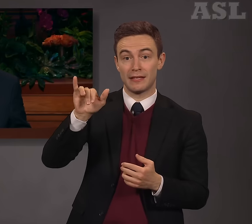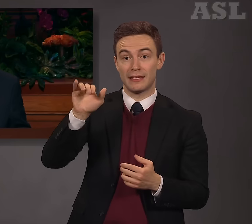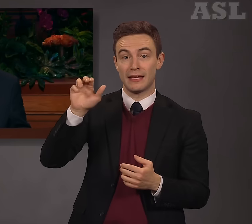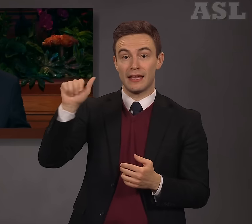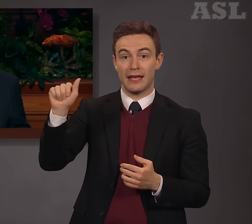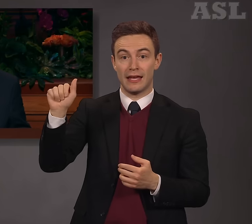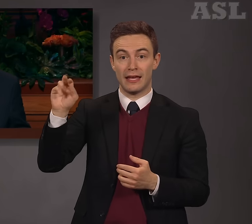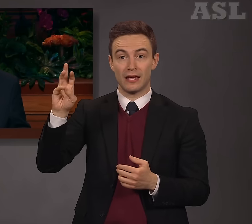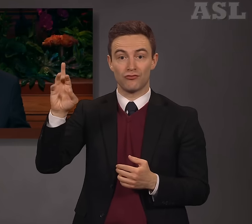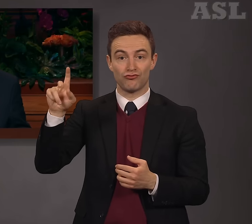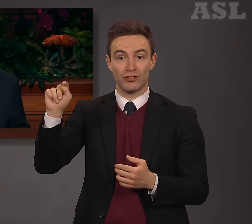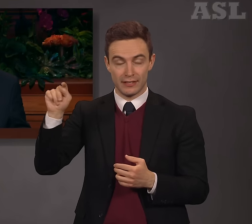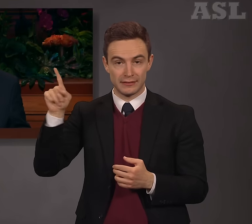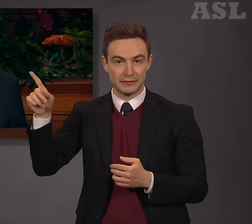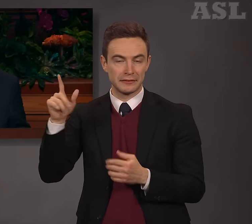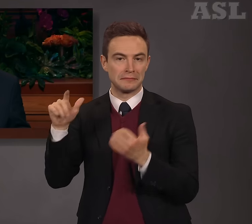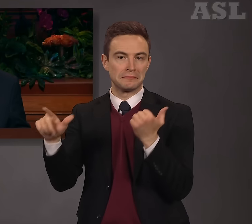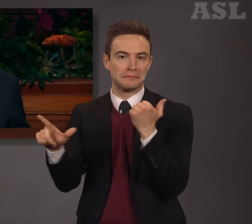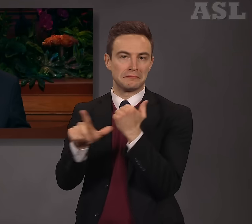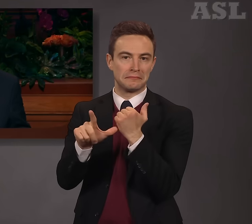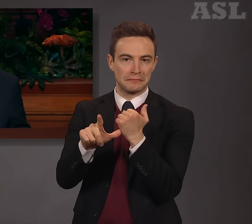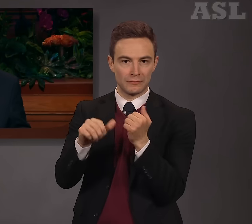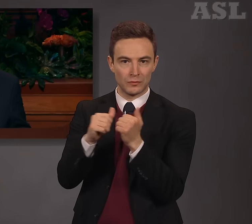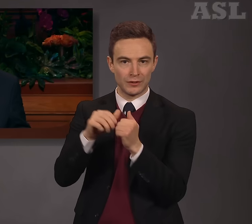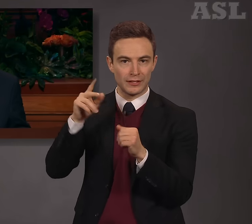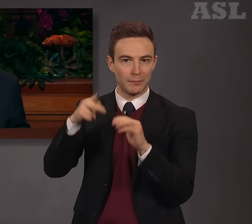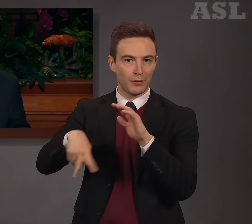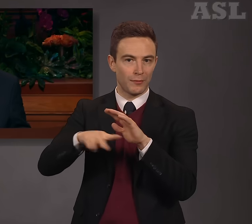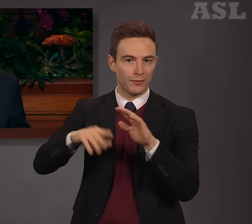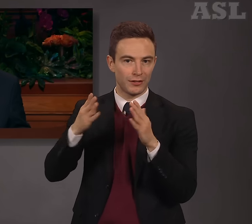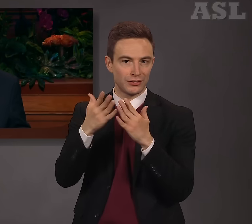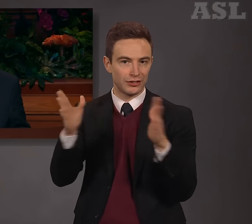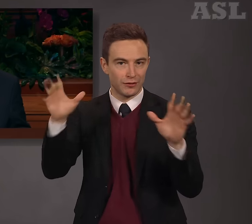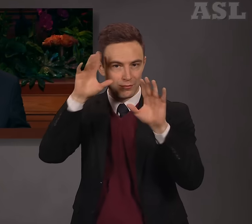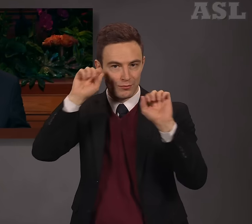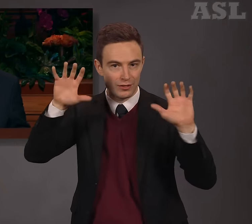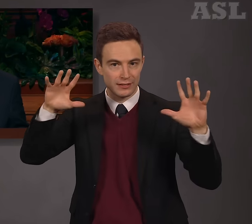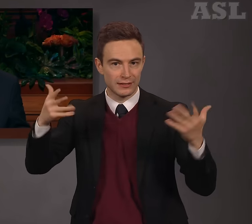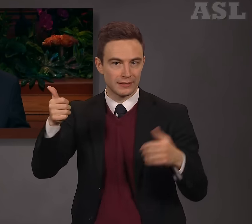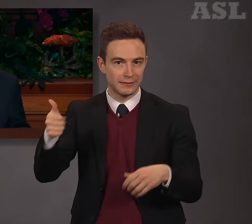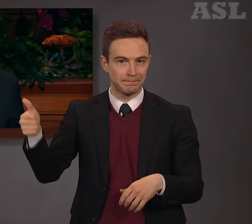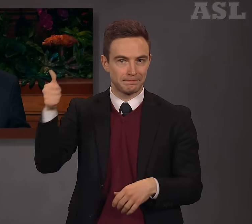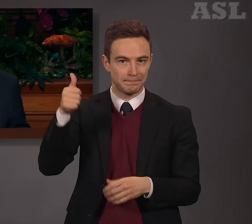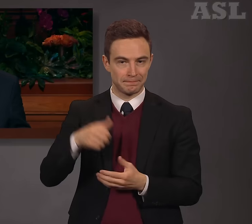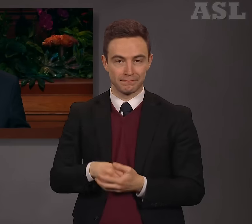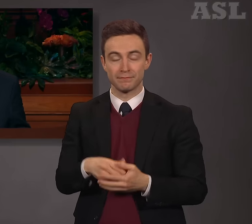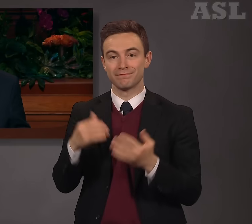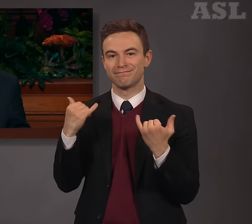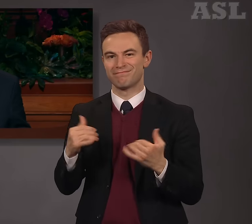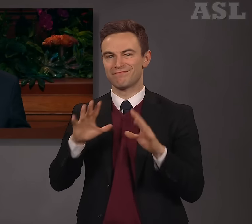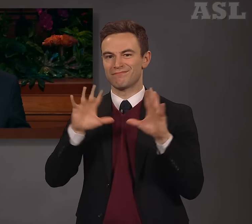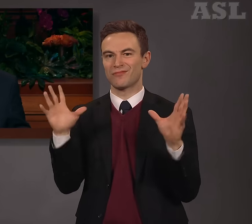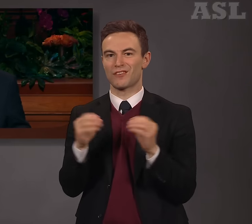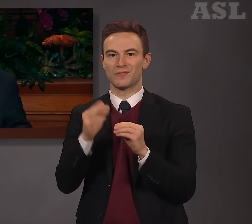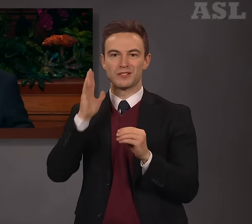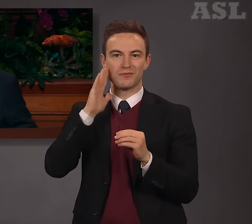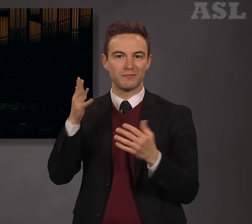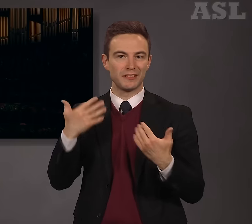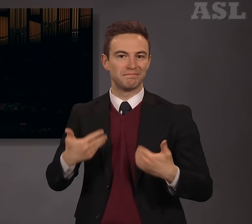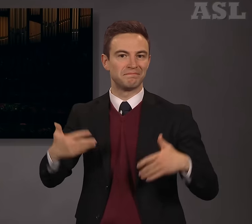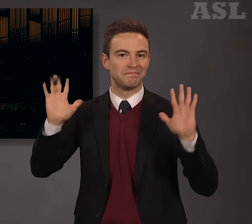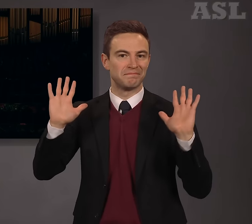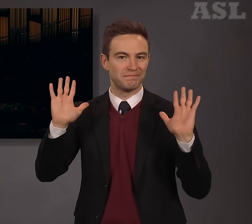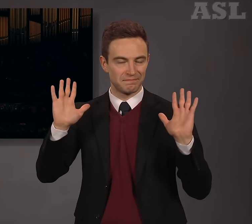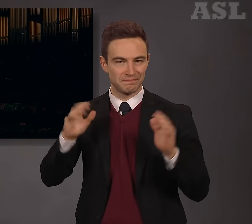who serves as first counselor in the primary general presidency, and the conference will be adjourned.